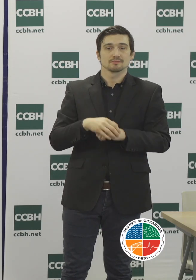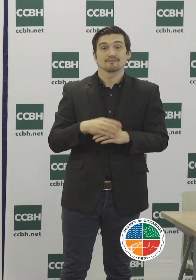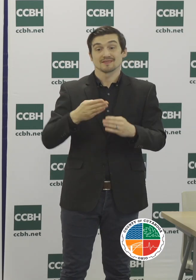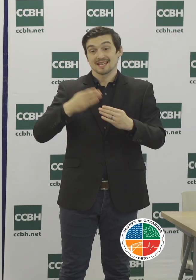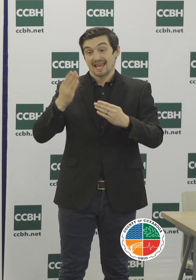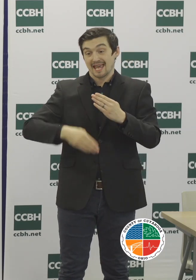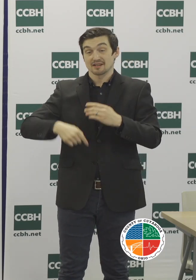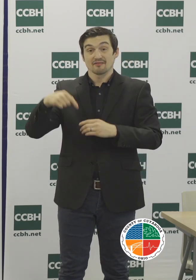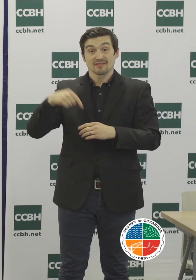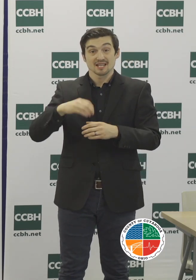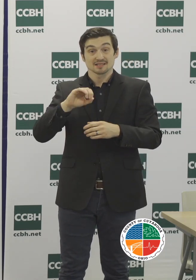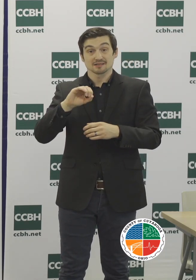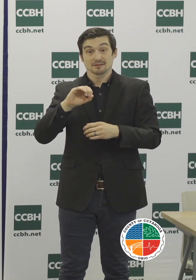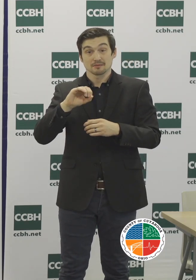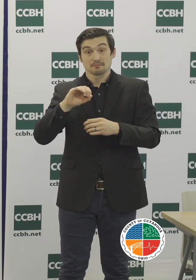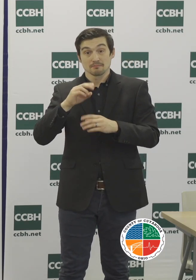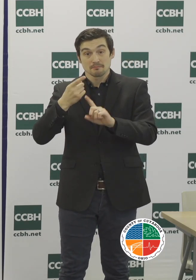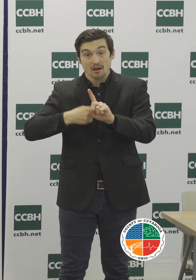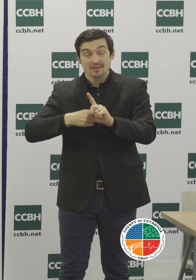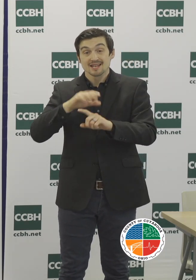95% of our economy will be reopened.